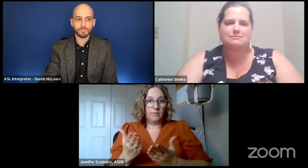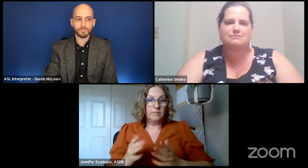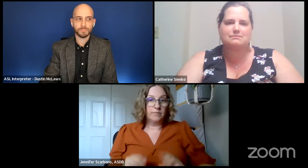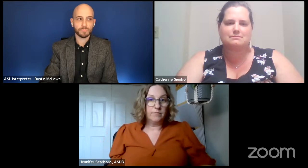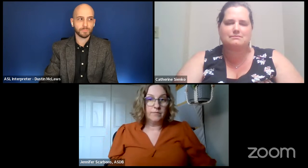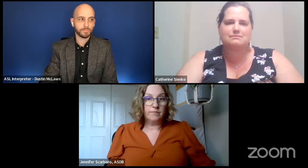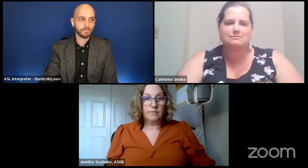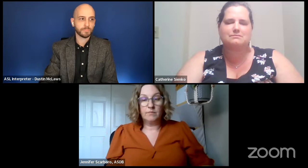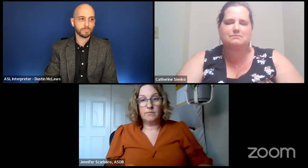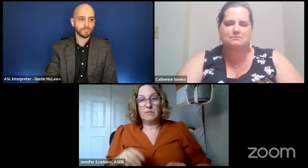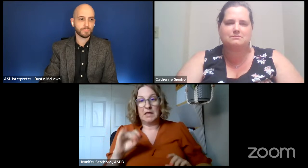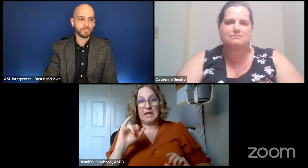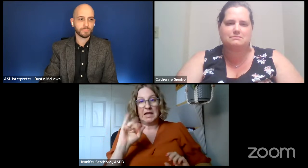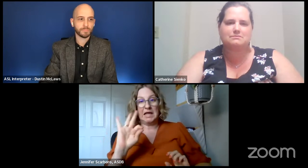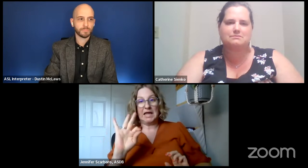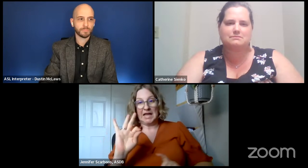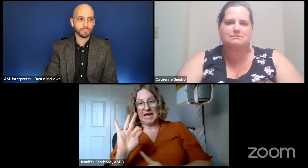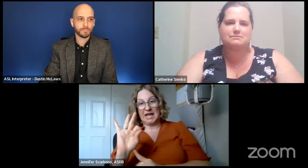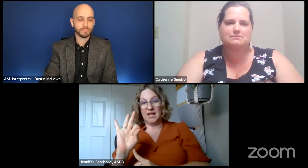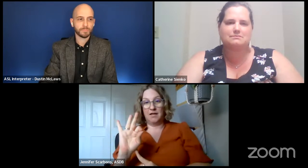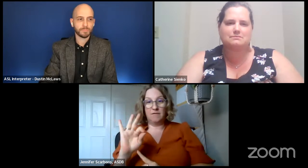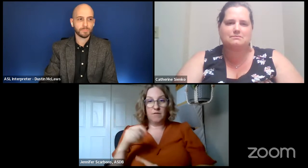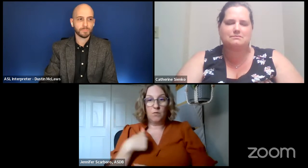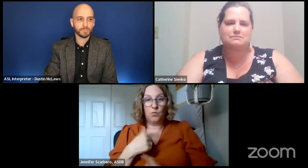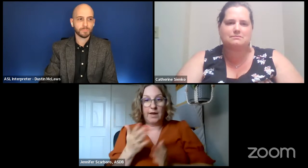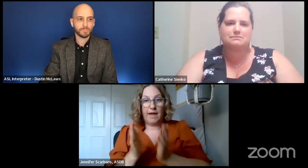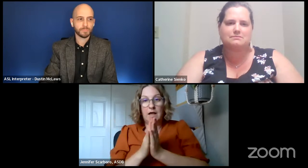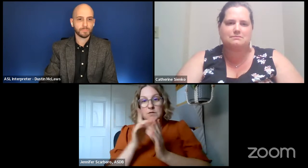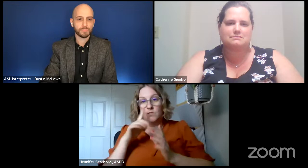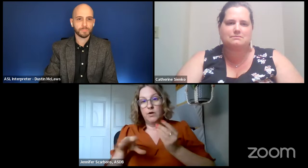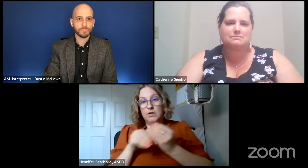specifically related to legal. So that would be my recommendation,